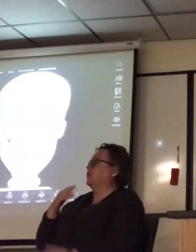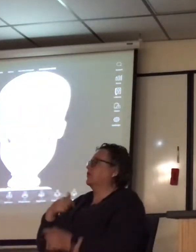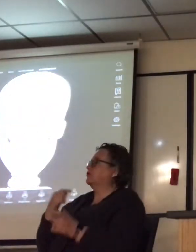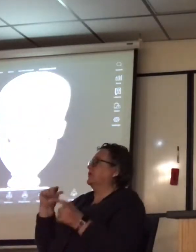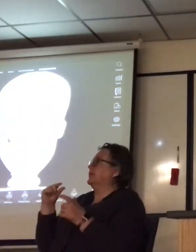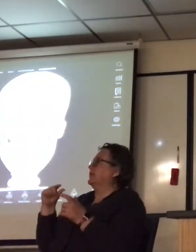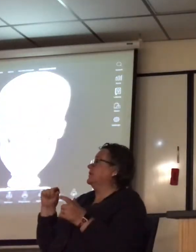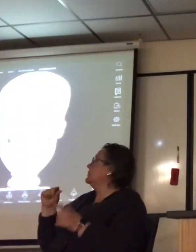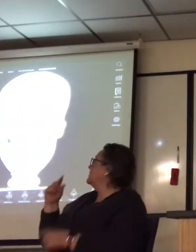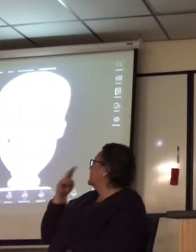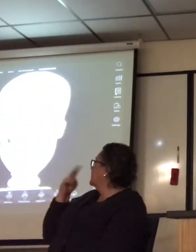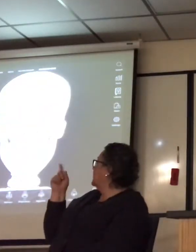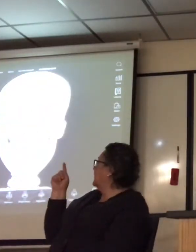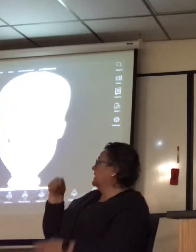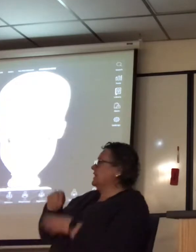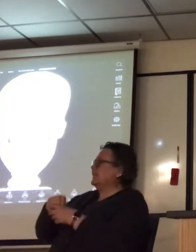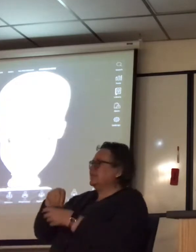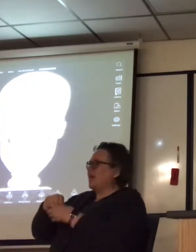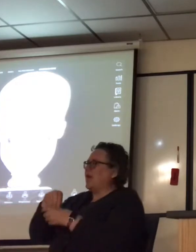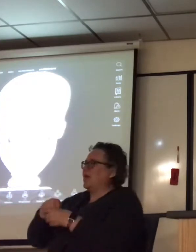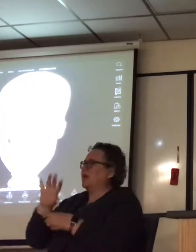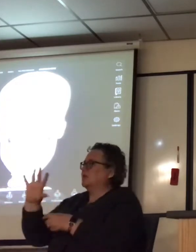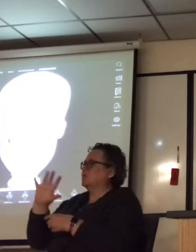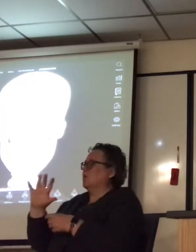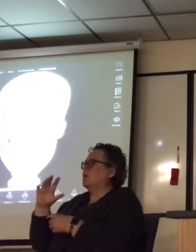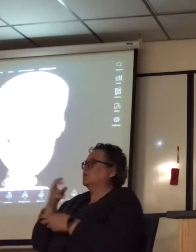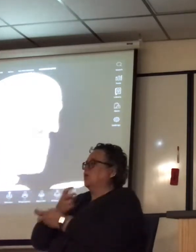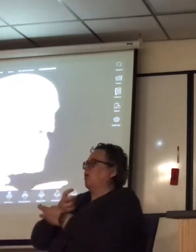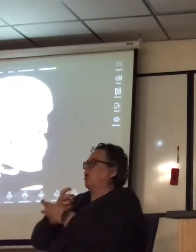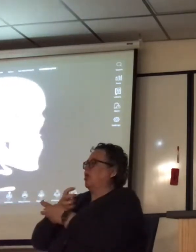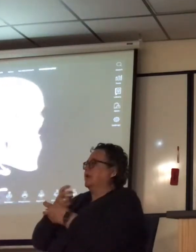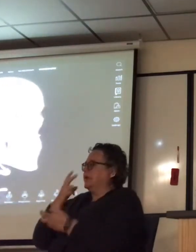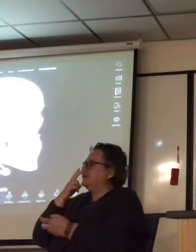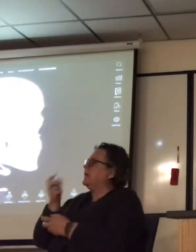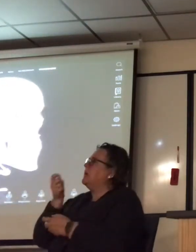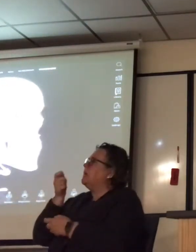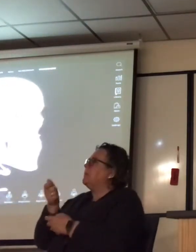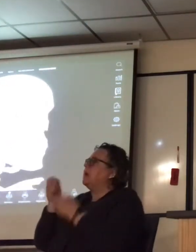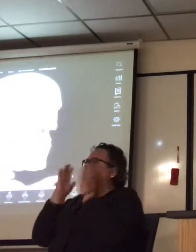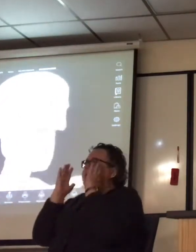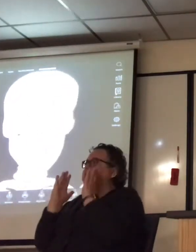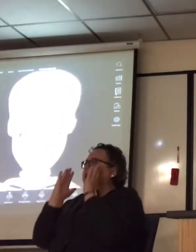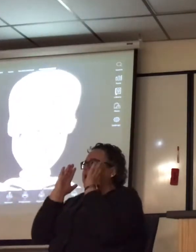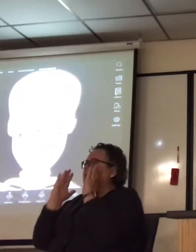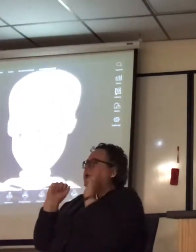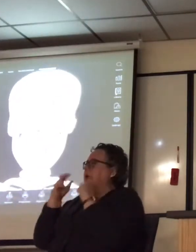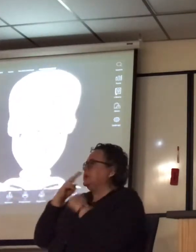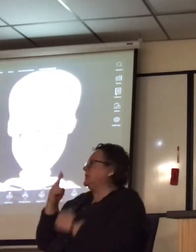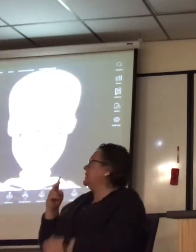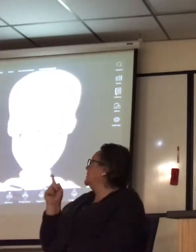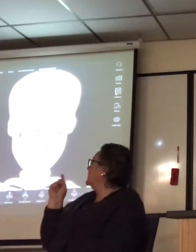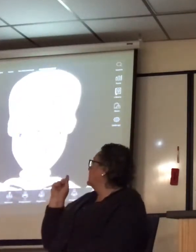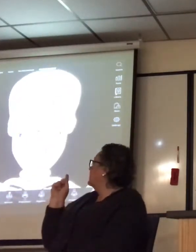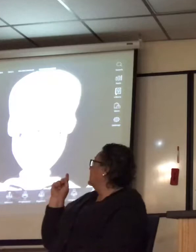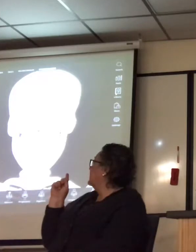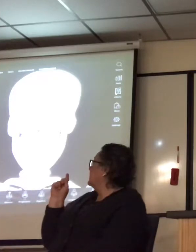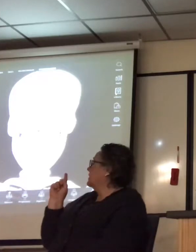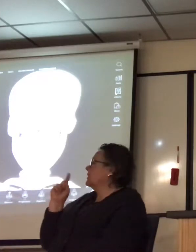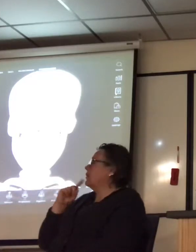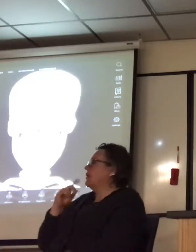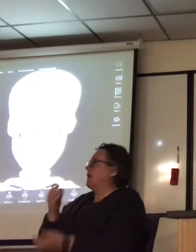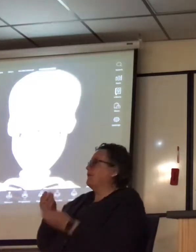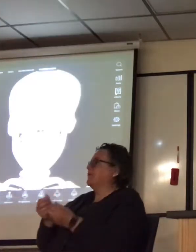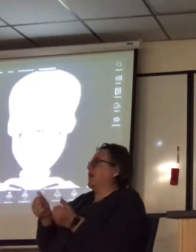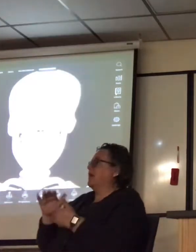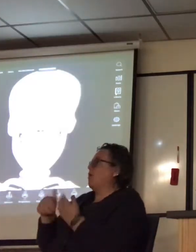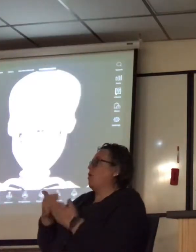You can see how it's kind of inside the skull. You kind of see it a little bit from the side there. And when I hit fade